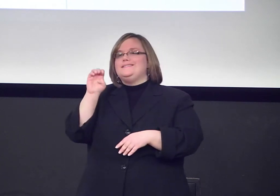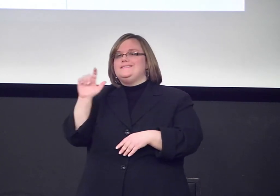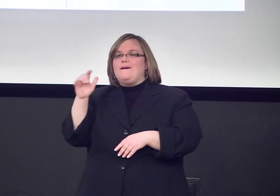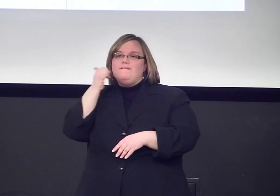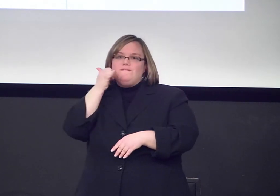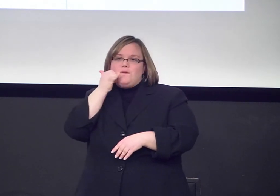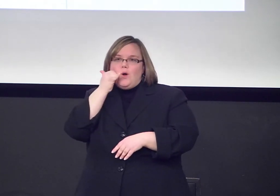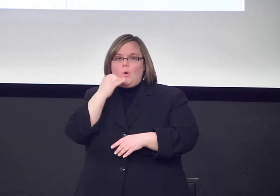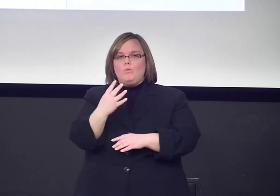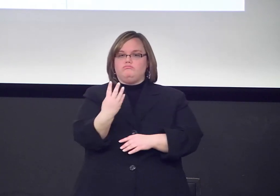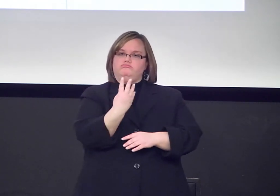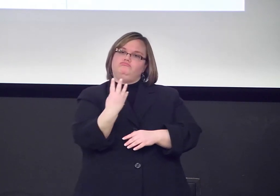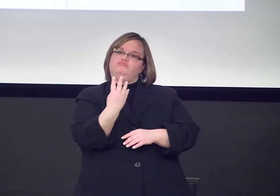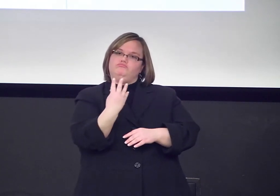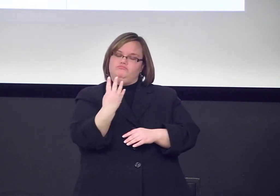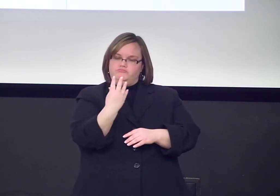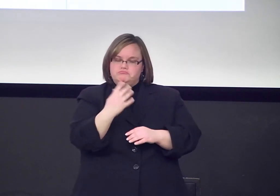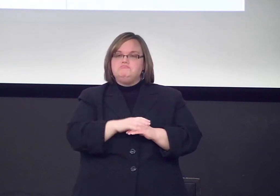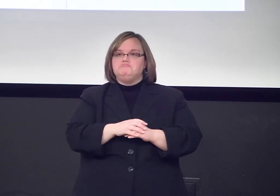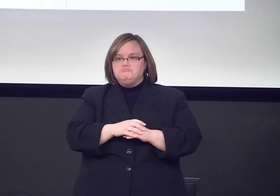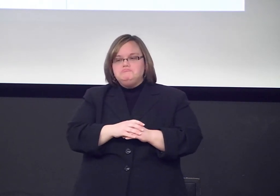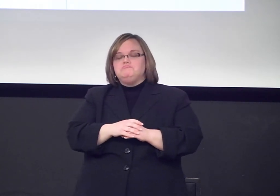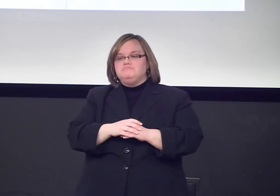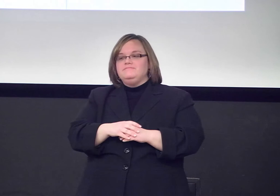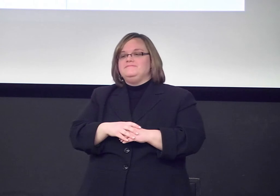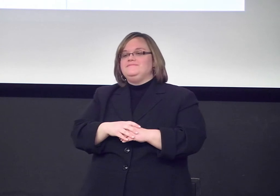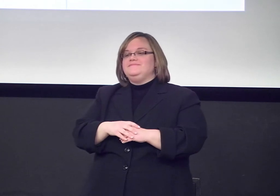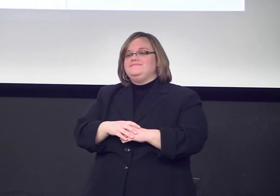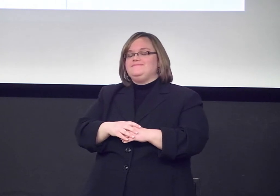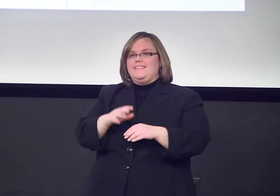the deaf caller decided to use a mobile video phone.